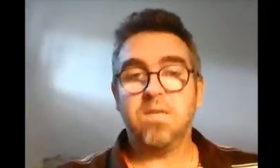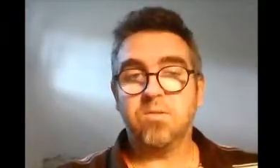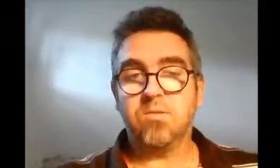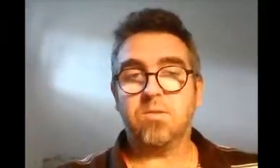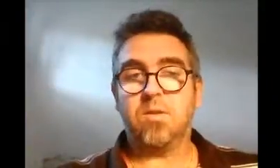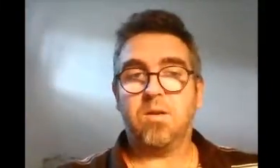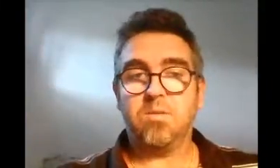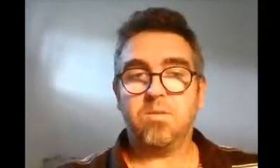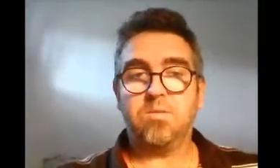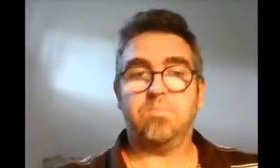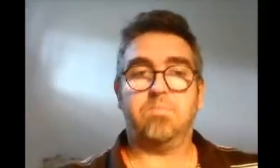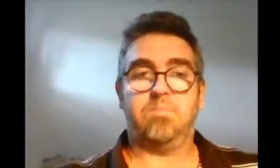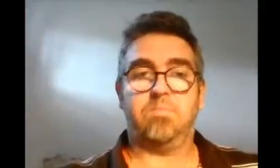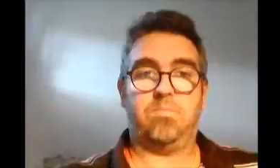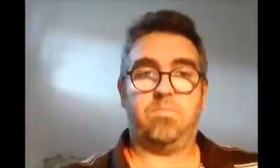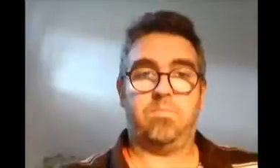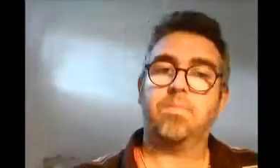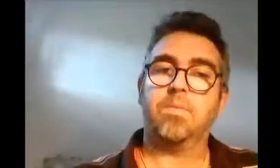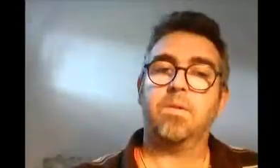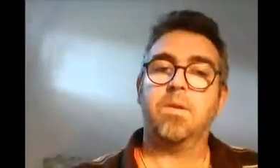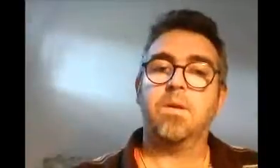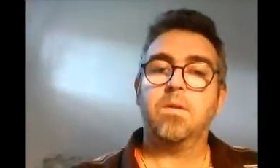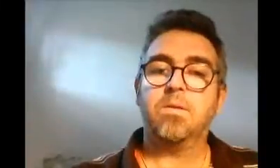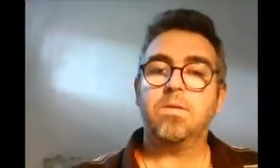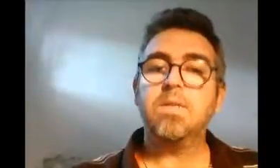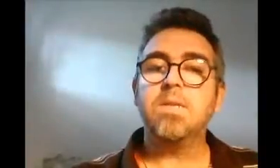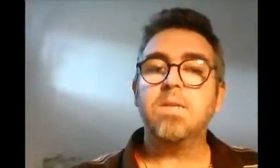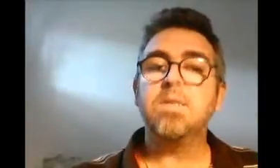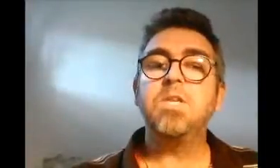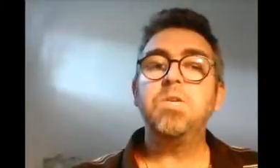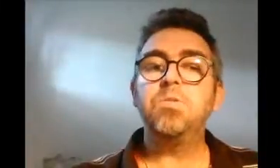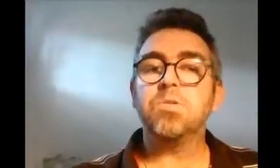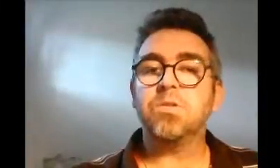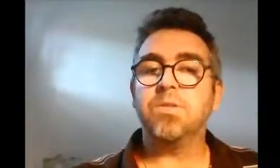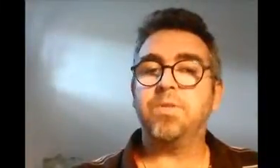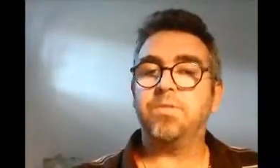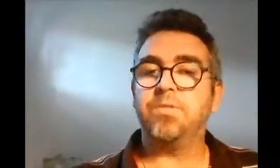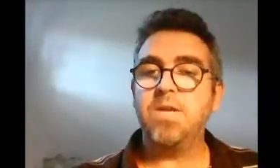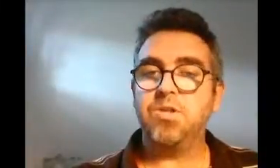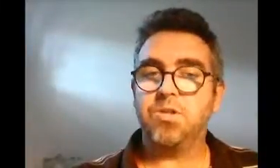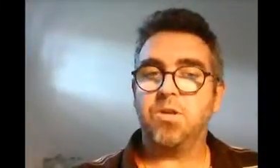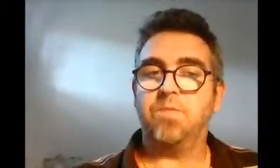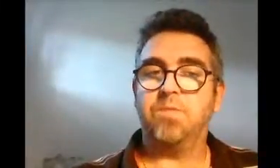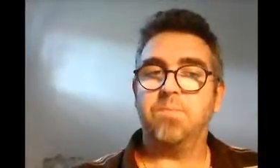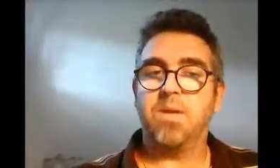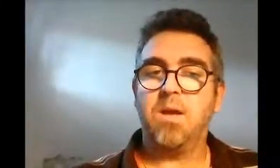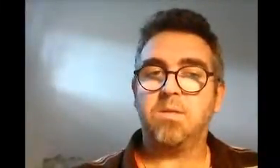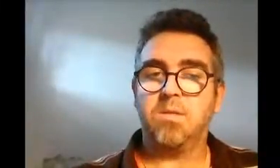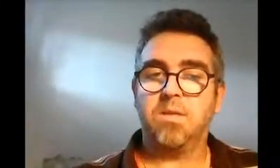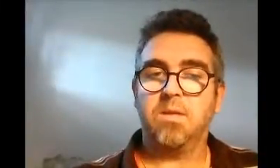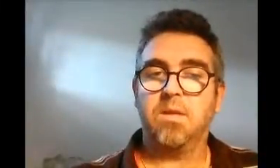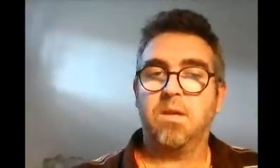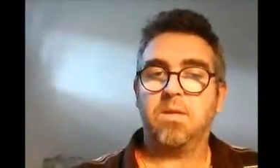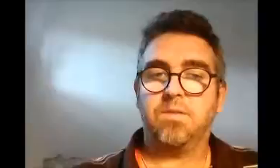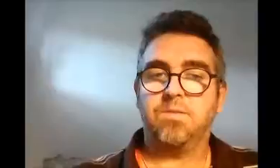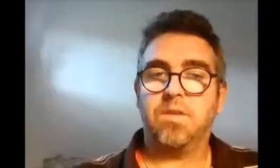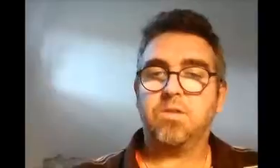single stars. This technique uses the variation of luminosity as a function